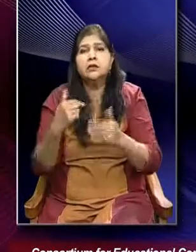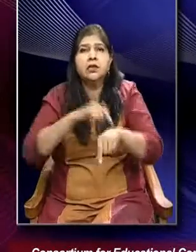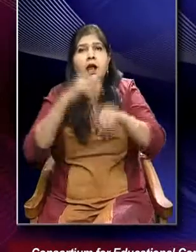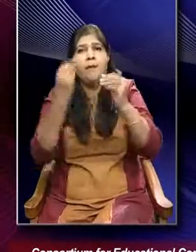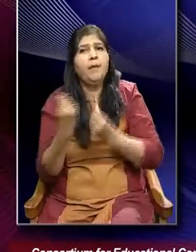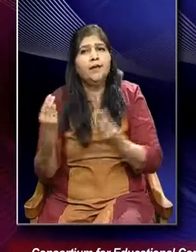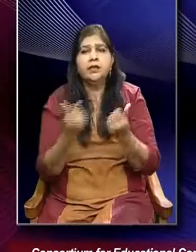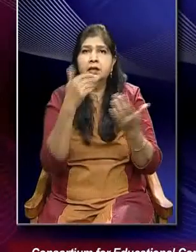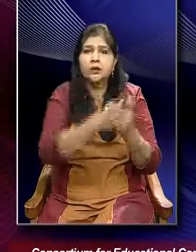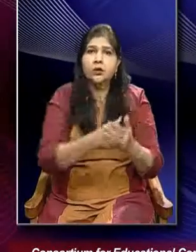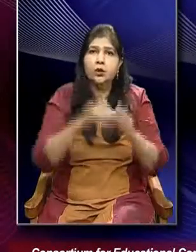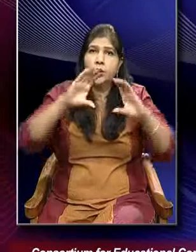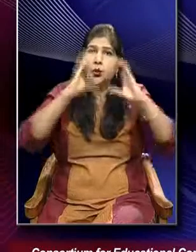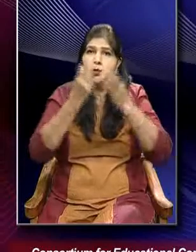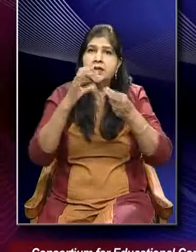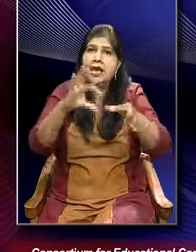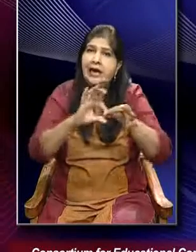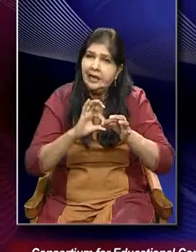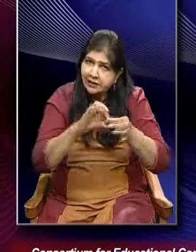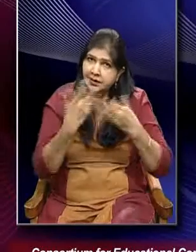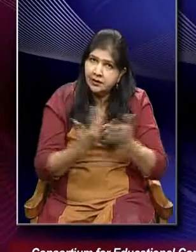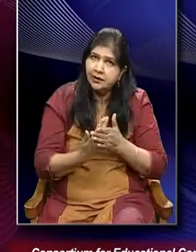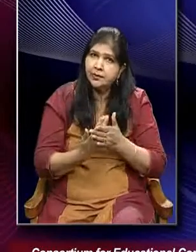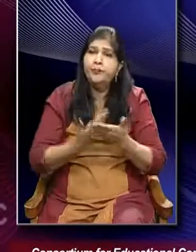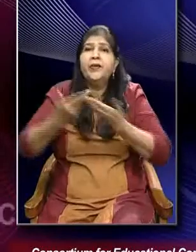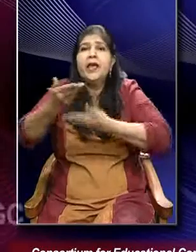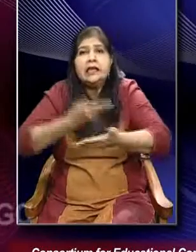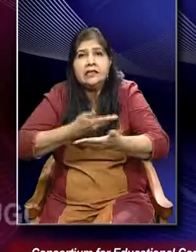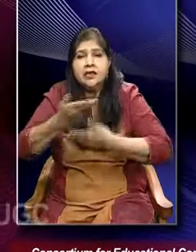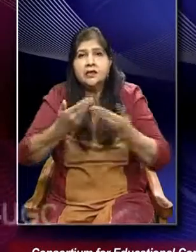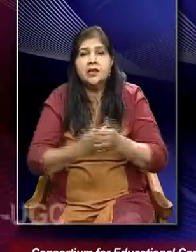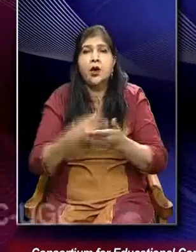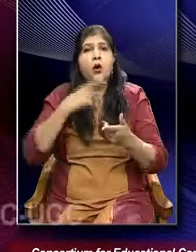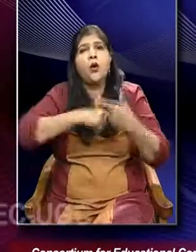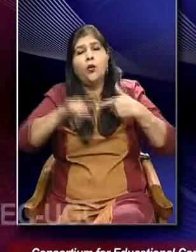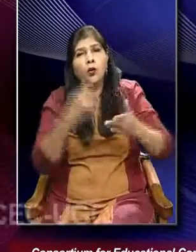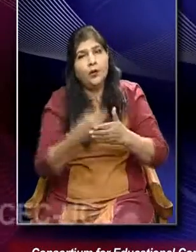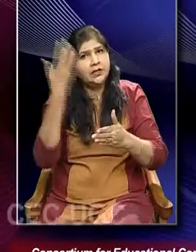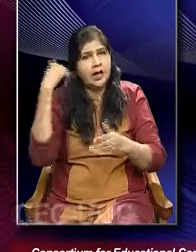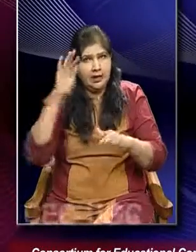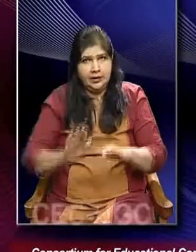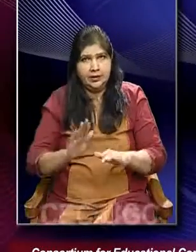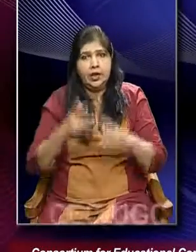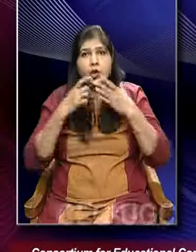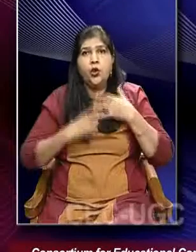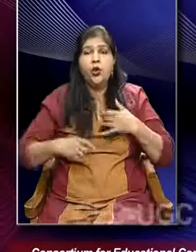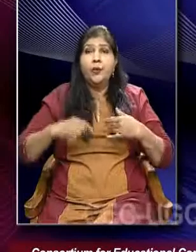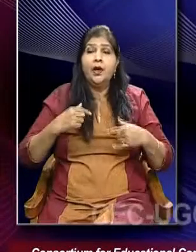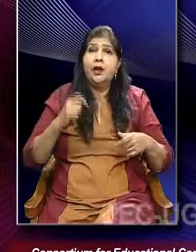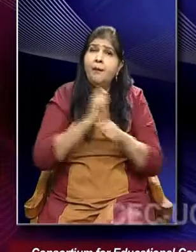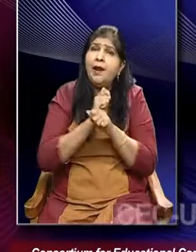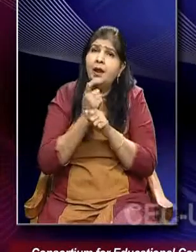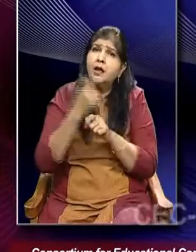Globalization, namely interchange, exchange, always existed in human